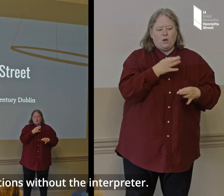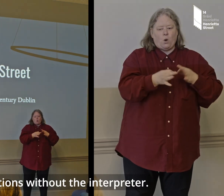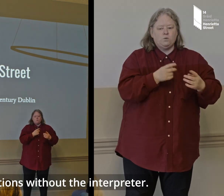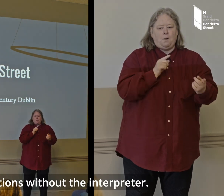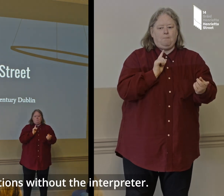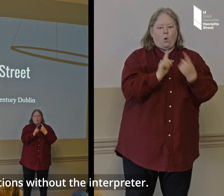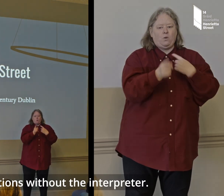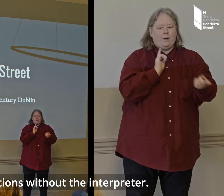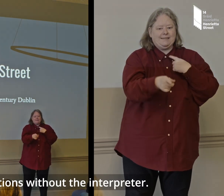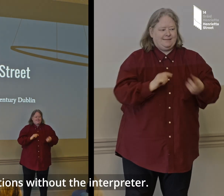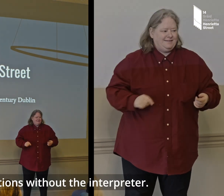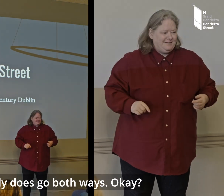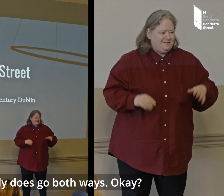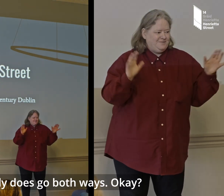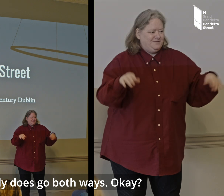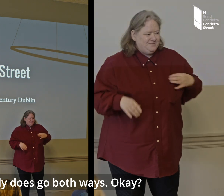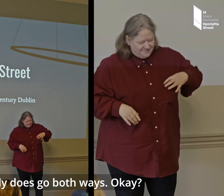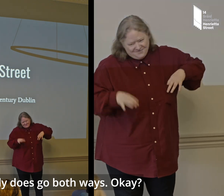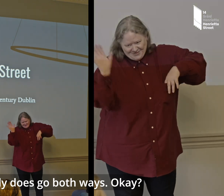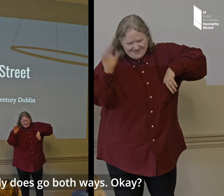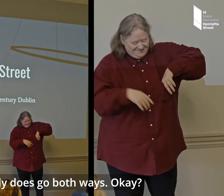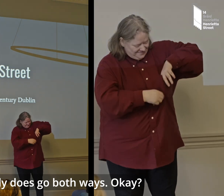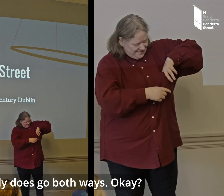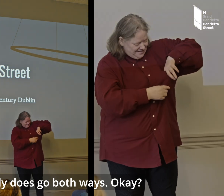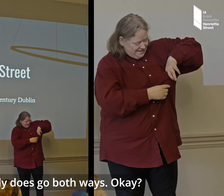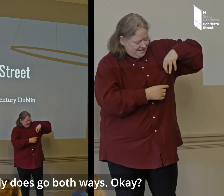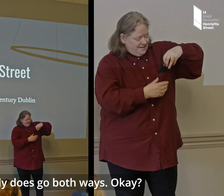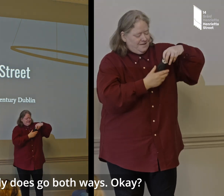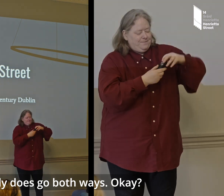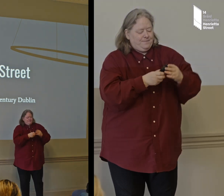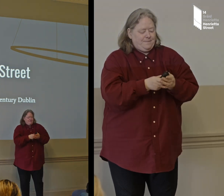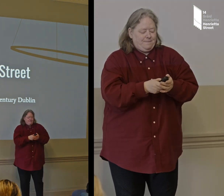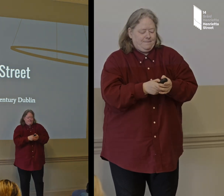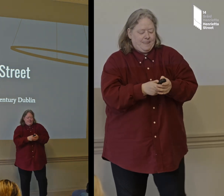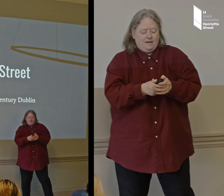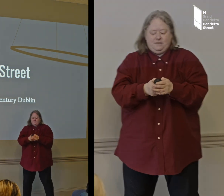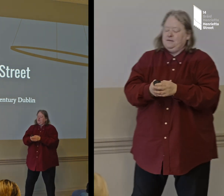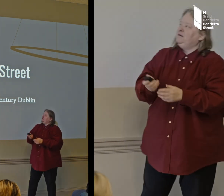understand your questions without the interpreter. So it really does go both ways, okay?